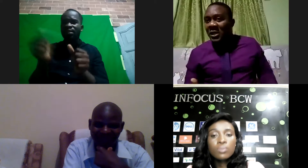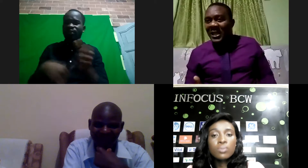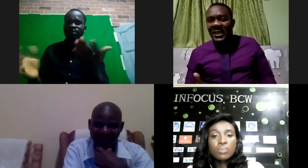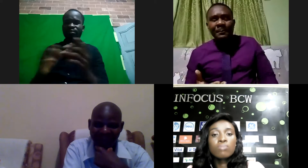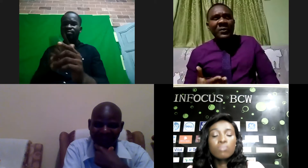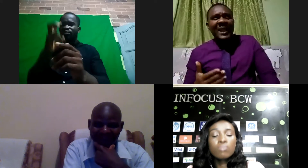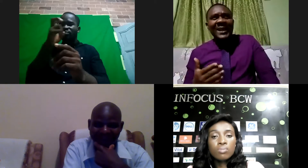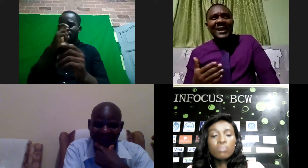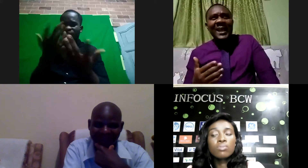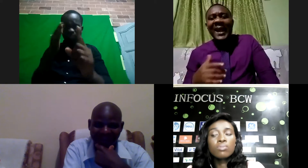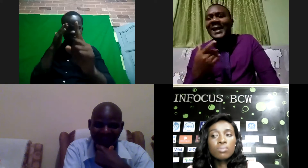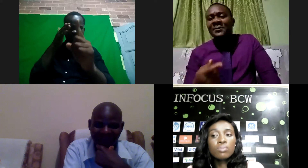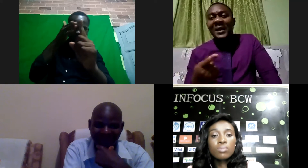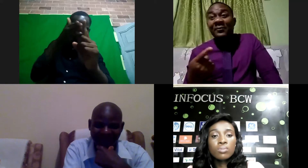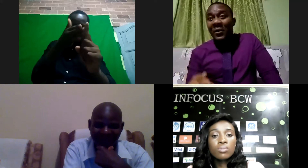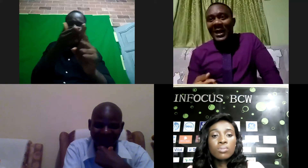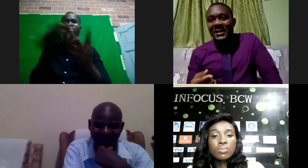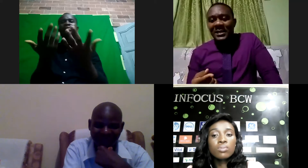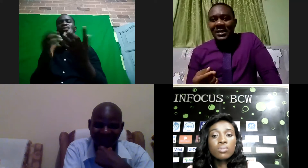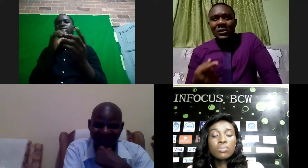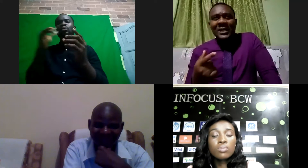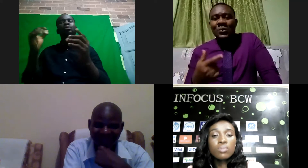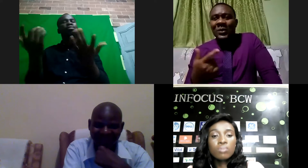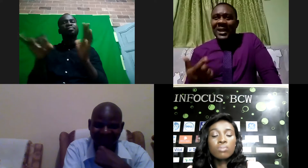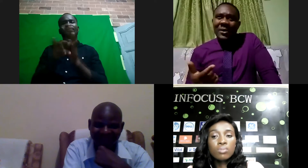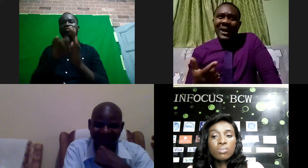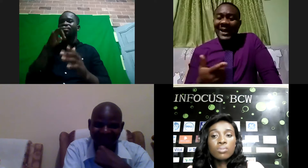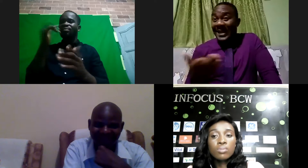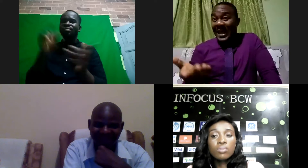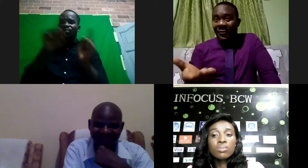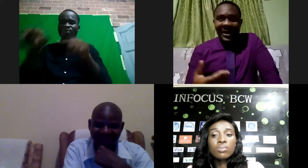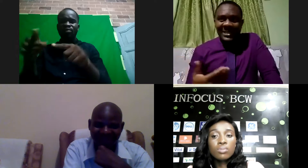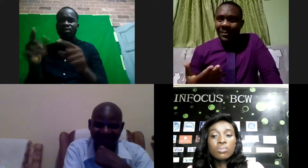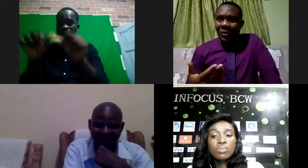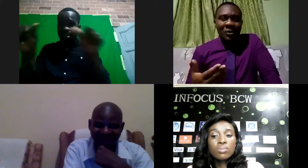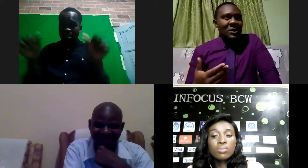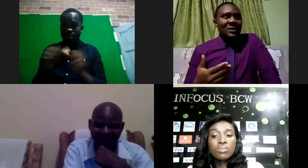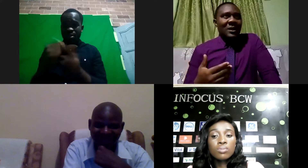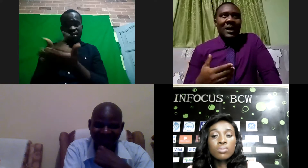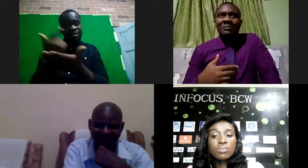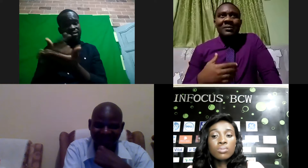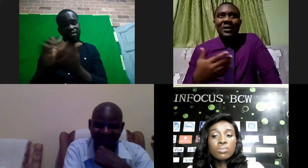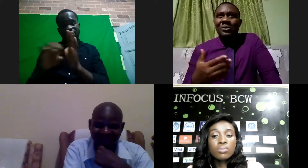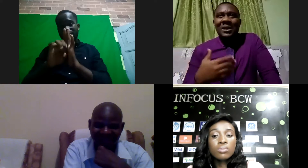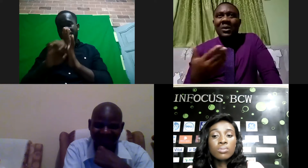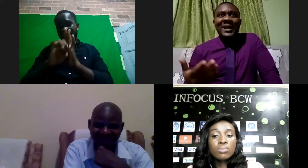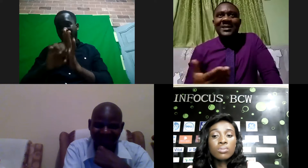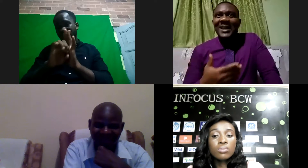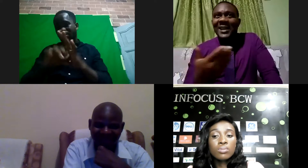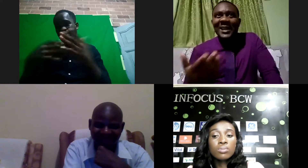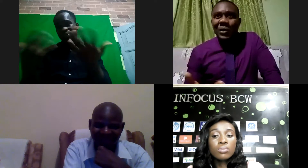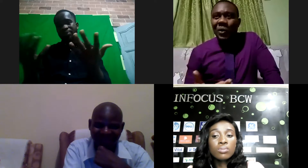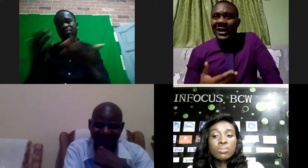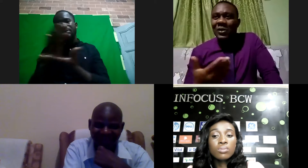enjoy education, and they are identified very late. So this is one area in Ghana, for example. Somebody is